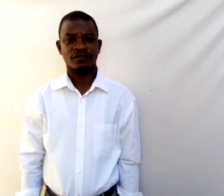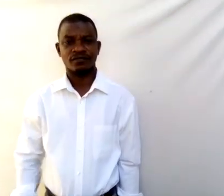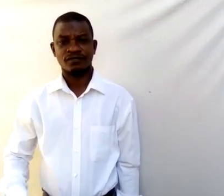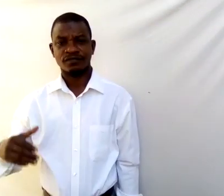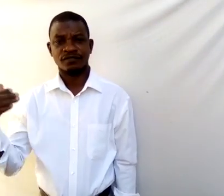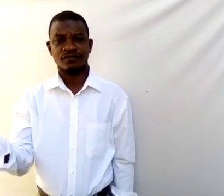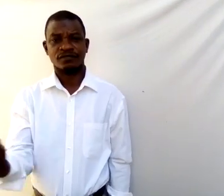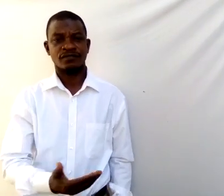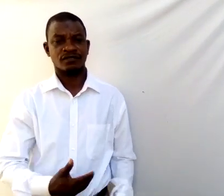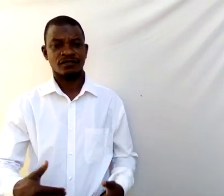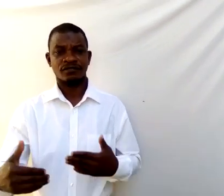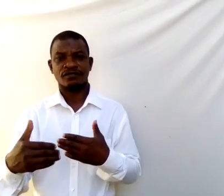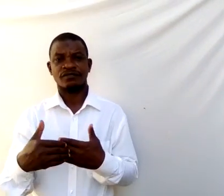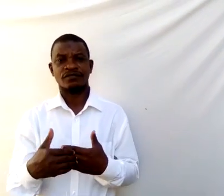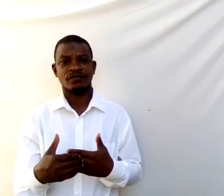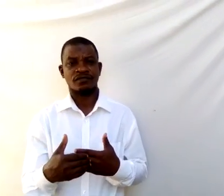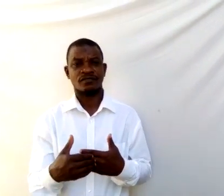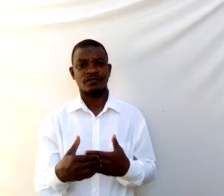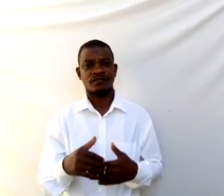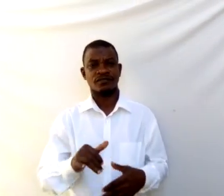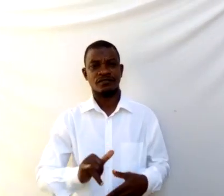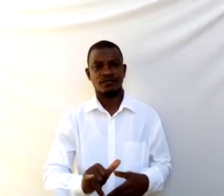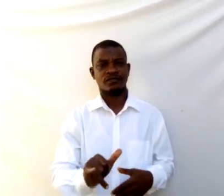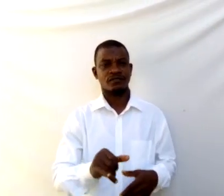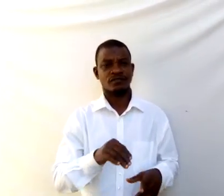Welcome back. Still on joints.